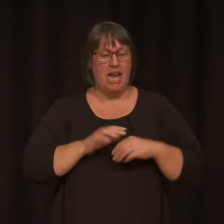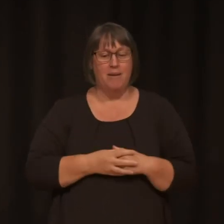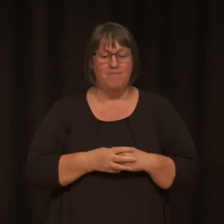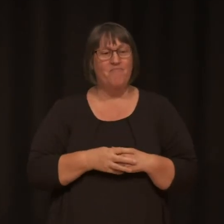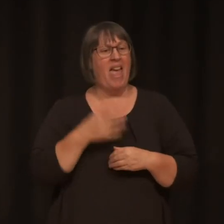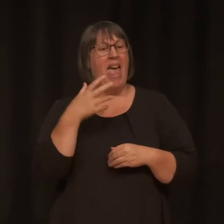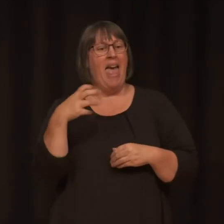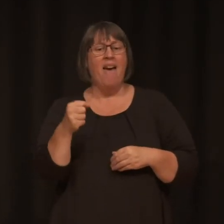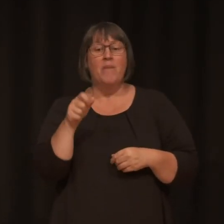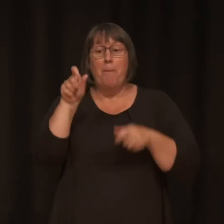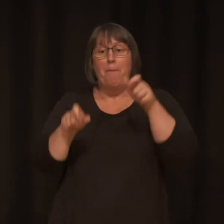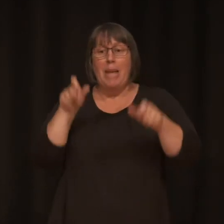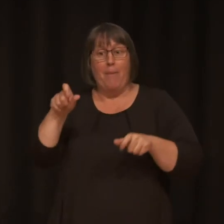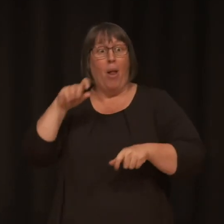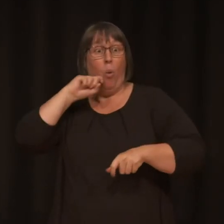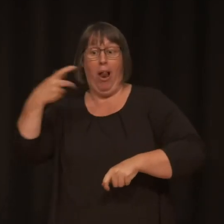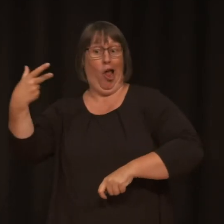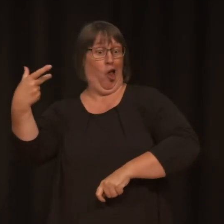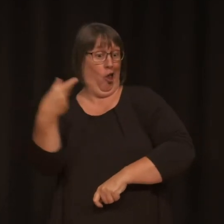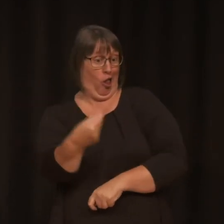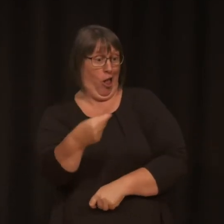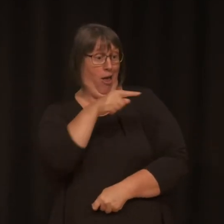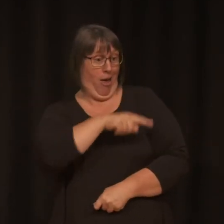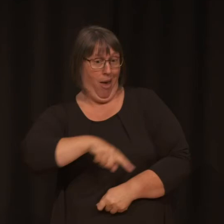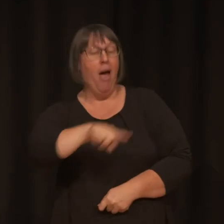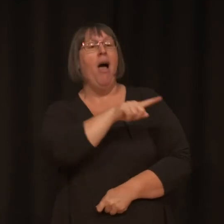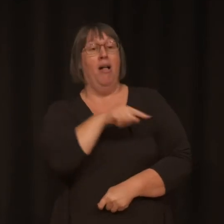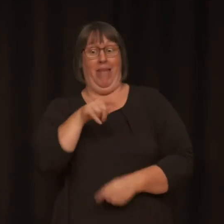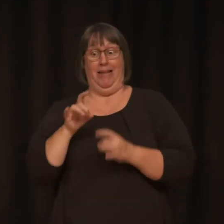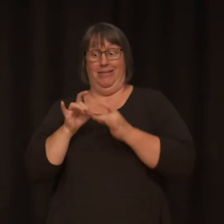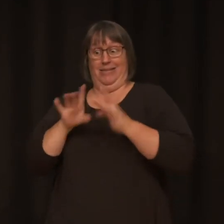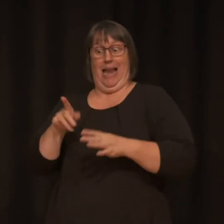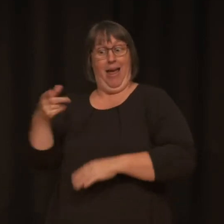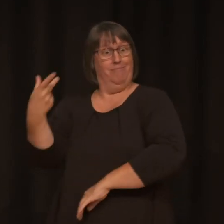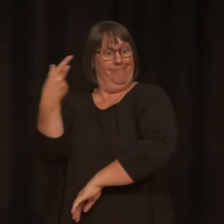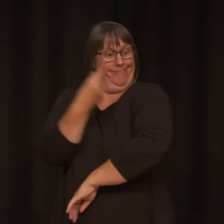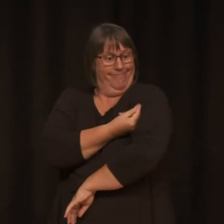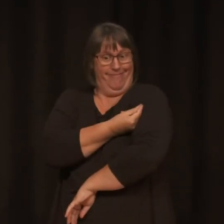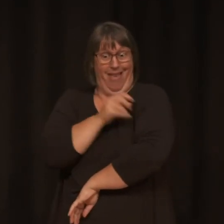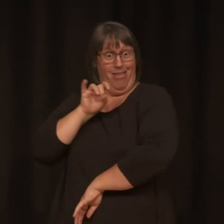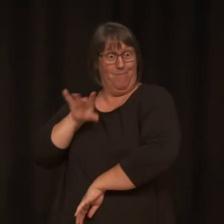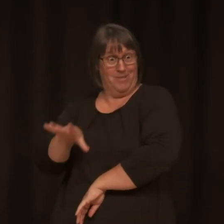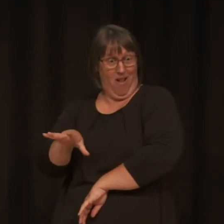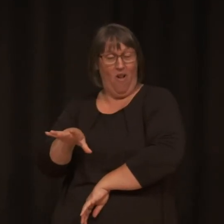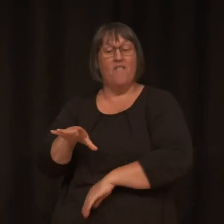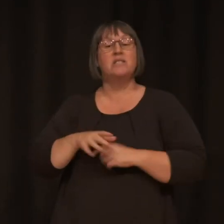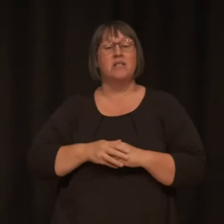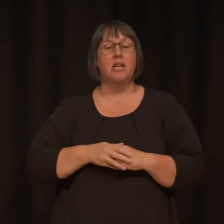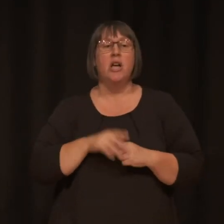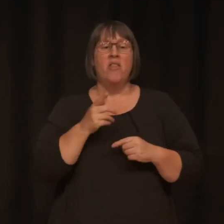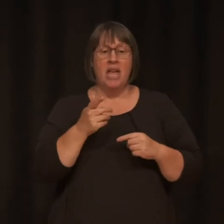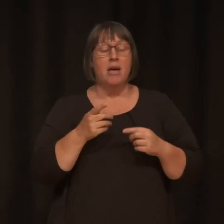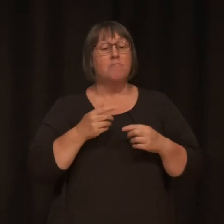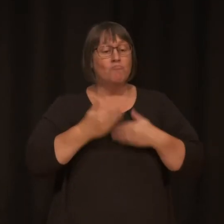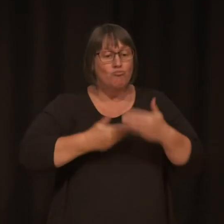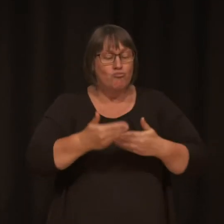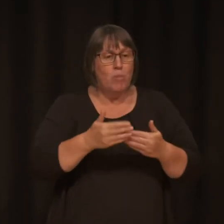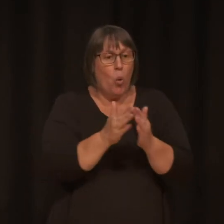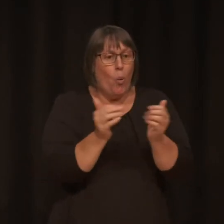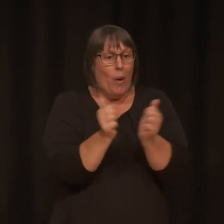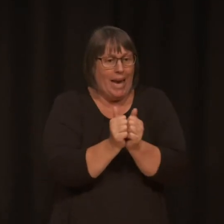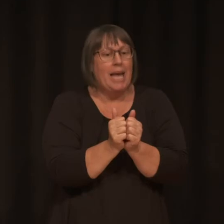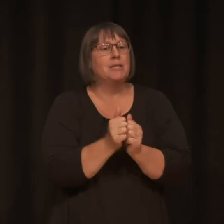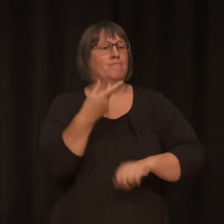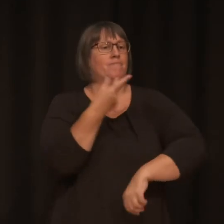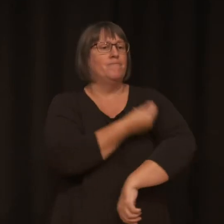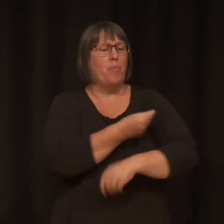small group of vaccinators were vaccinated. Then on Saturday, we commenced our rollout with our border workers.